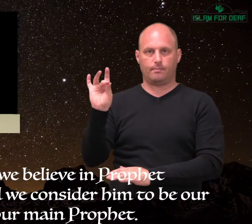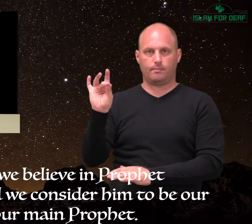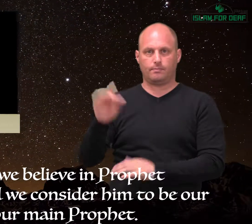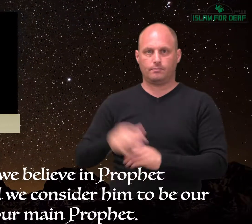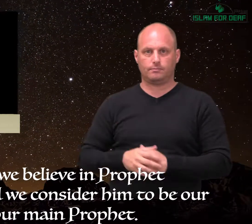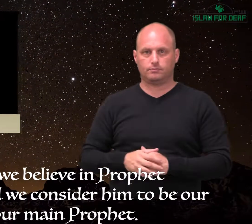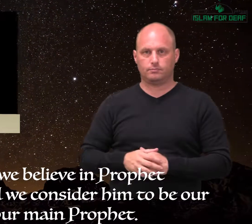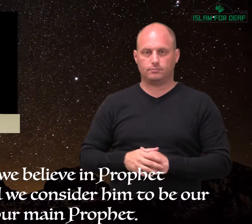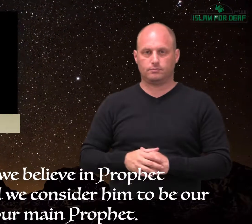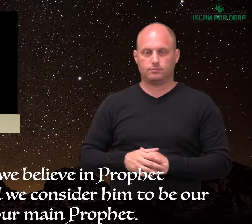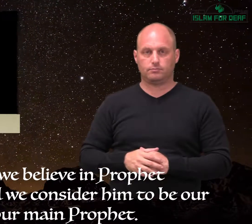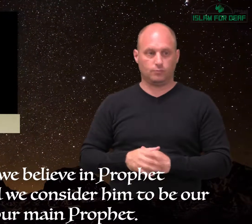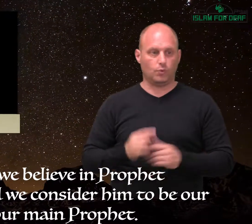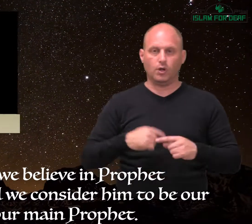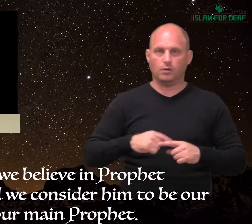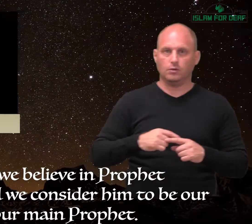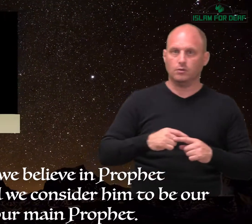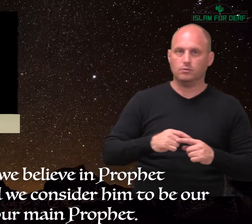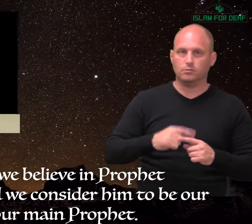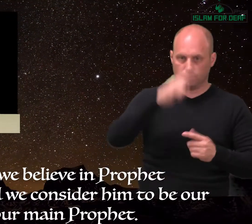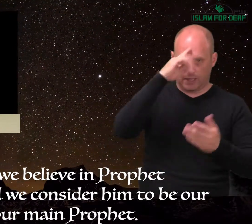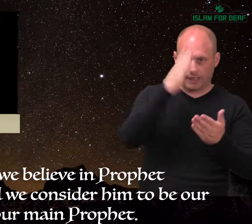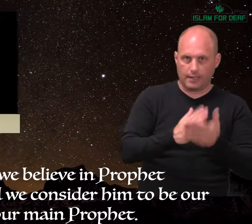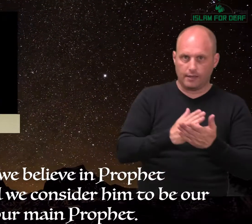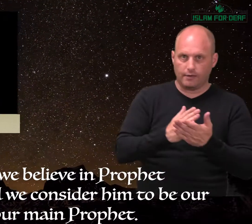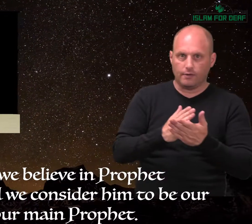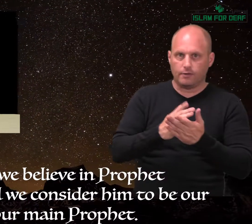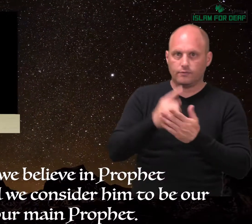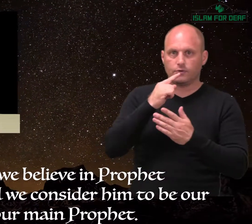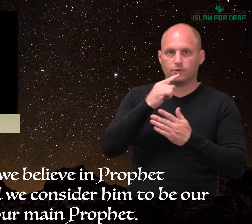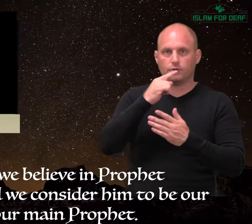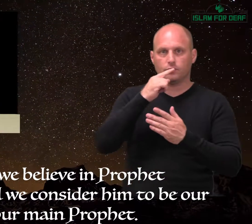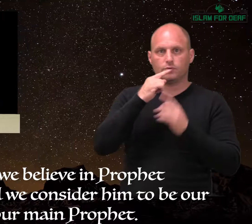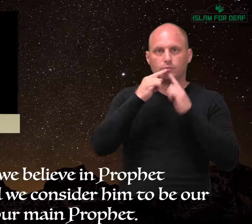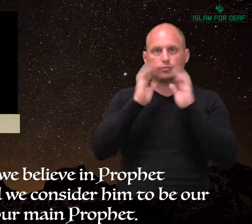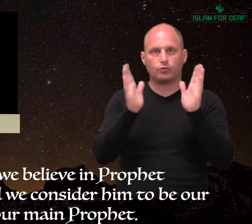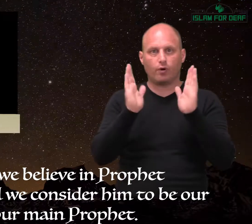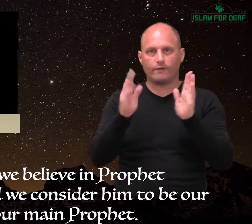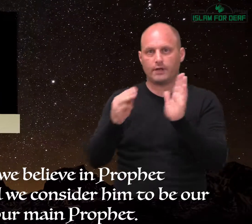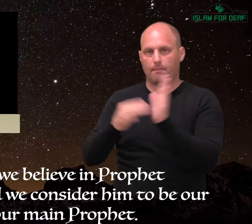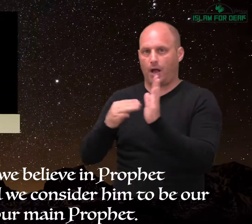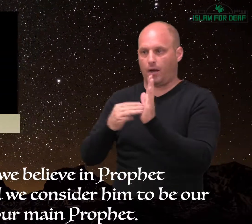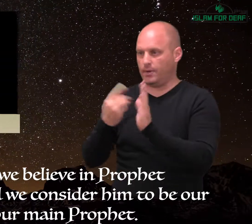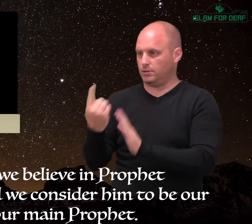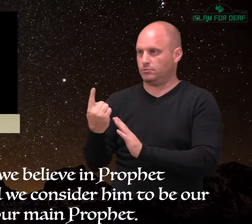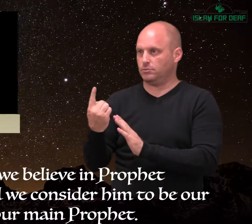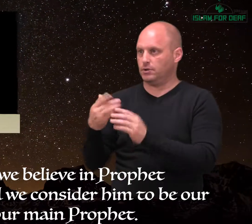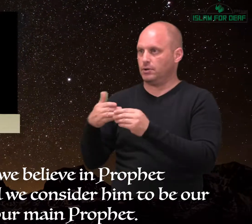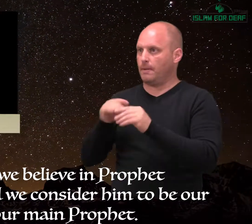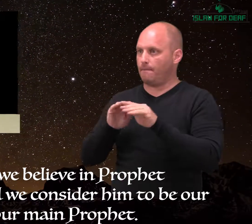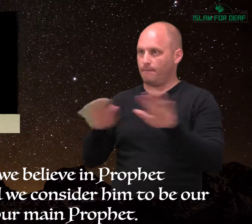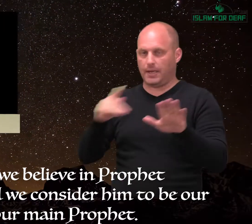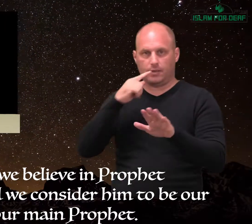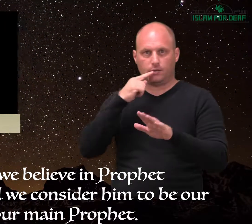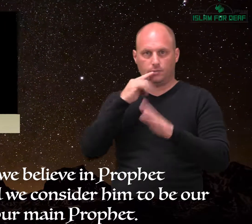Obviously, we believe in Prophet Muhammad and we consider him to be our leader and our main Prophet.